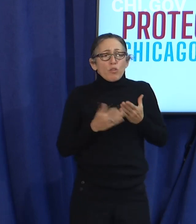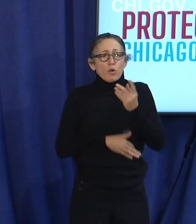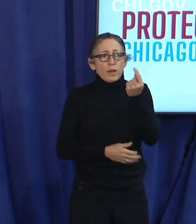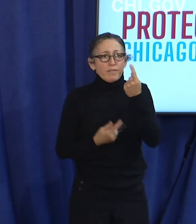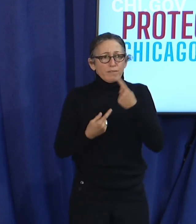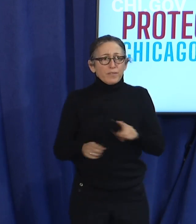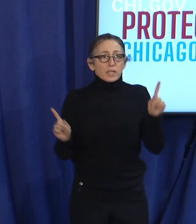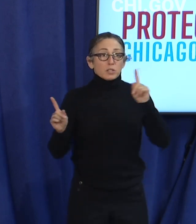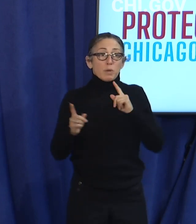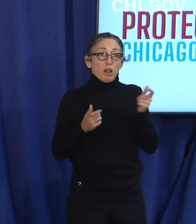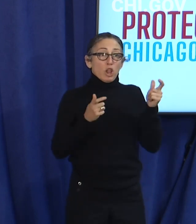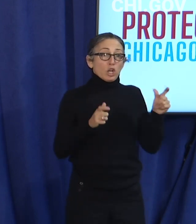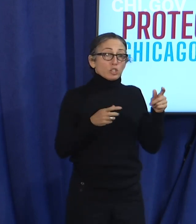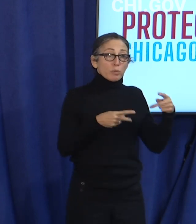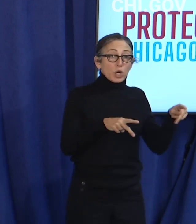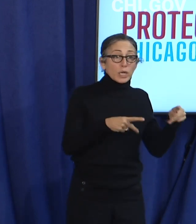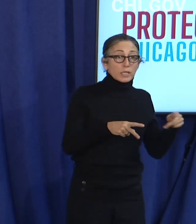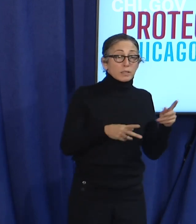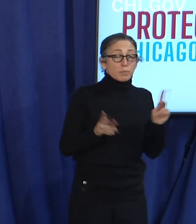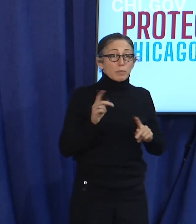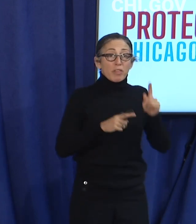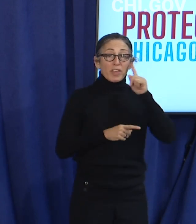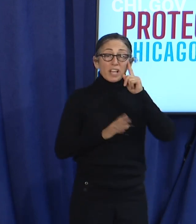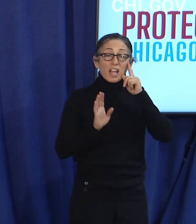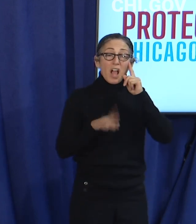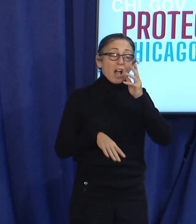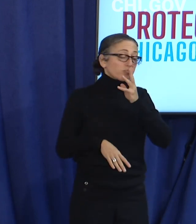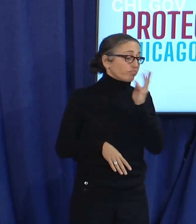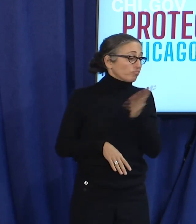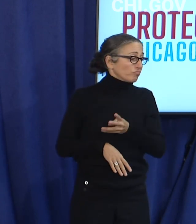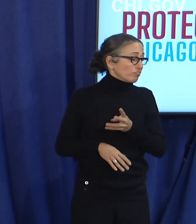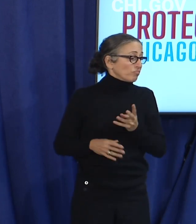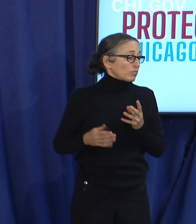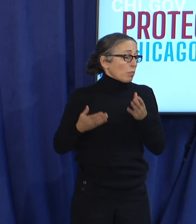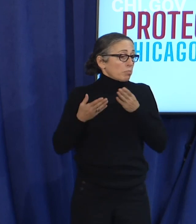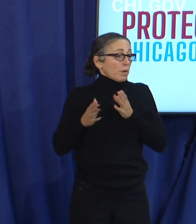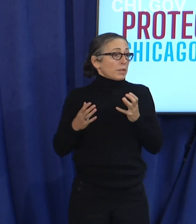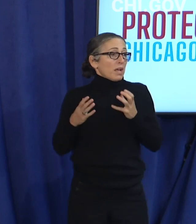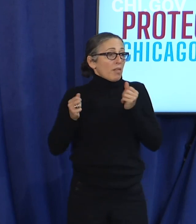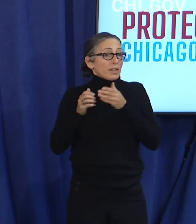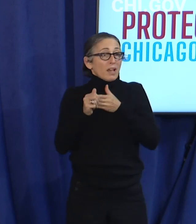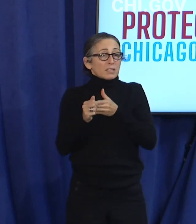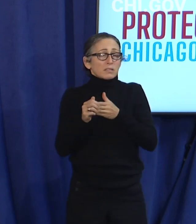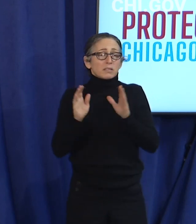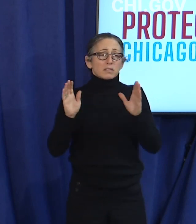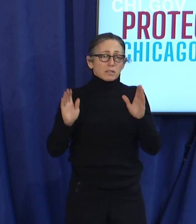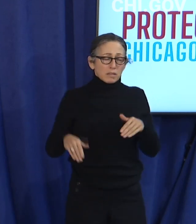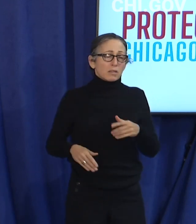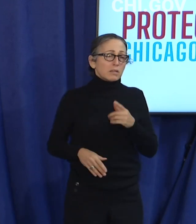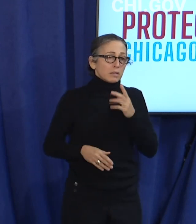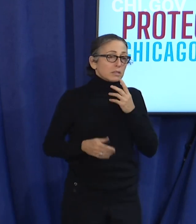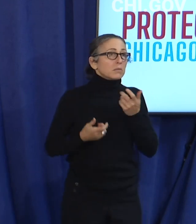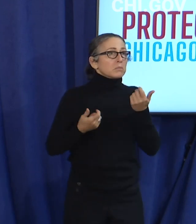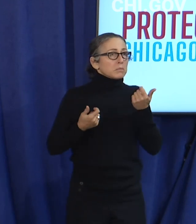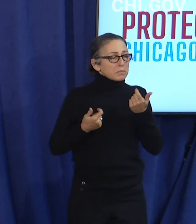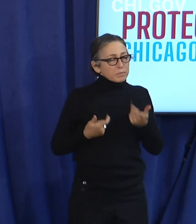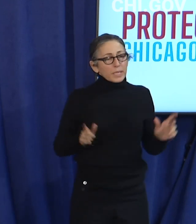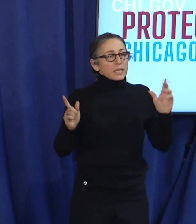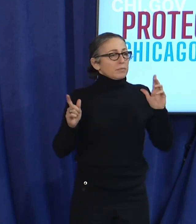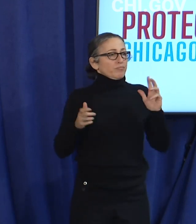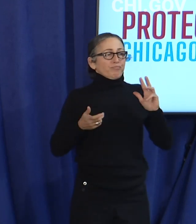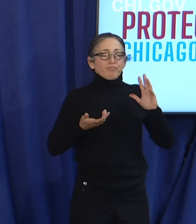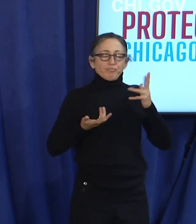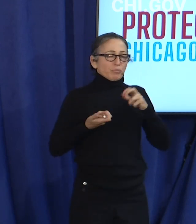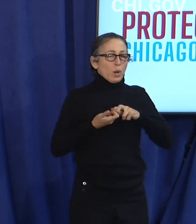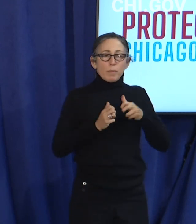large parties and things like people thinking they don't need to follow public health guidance is what sets us back. So I'm personally just